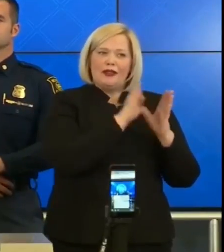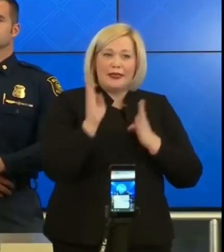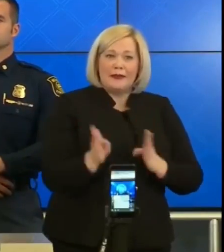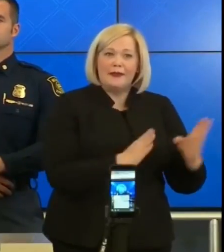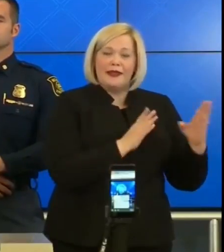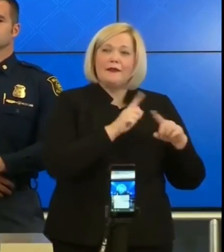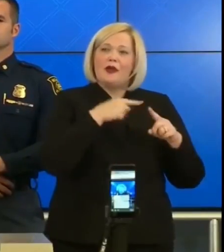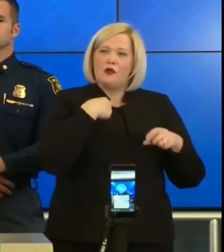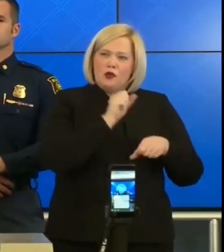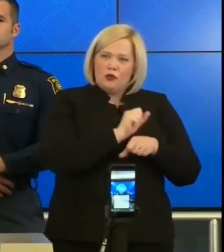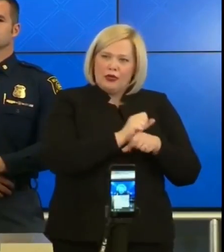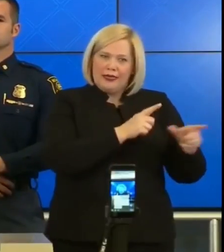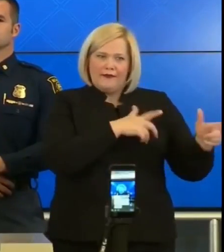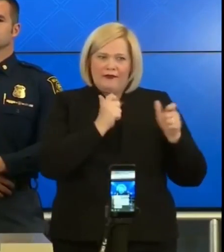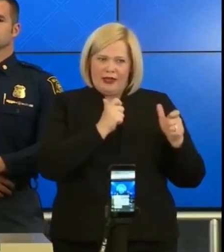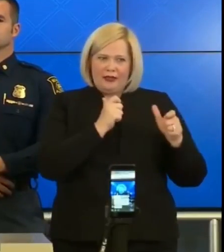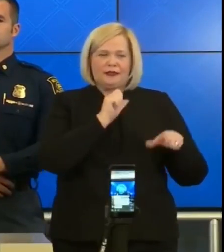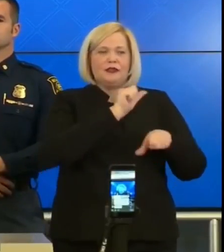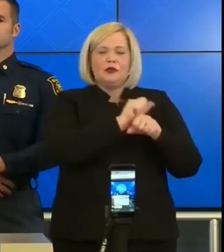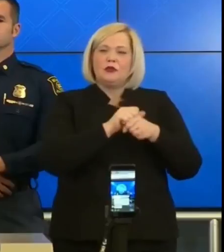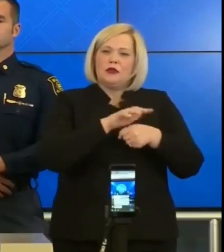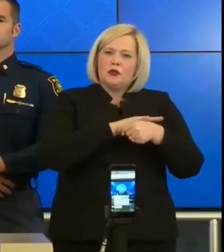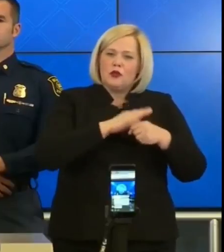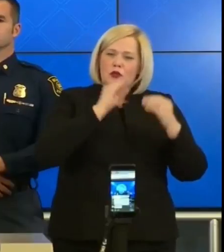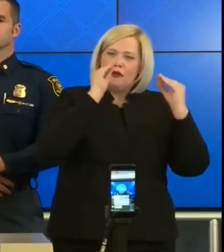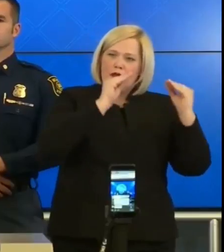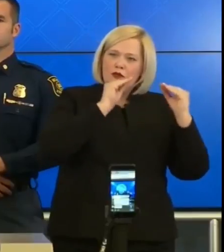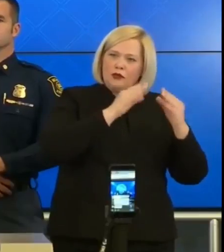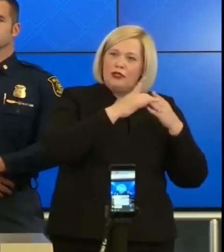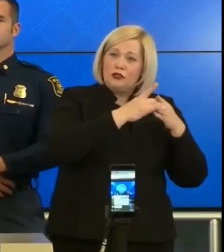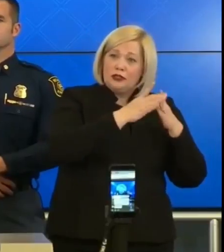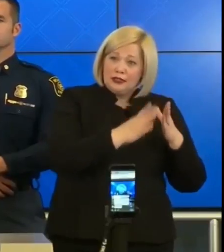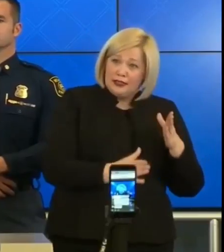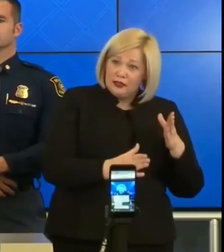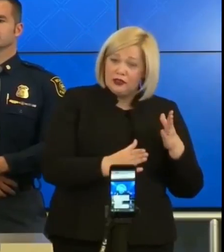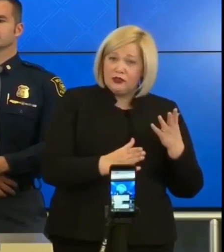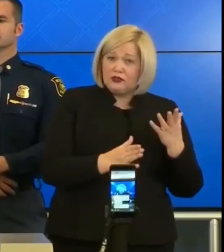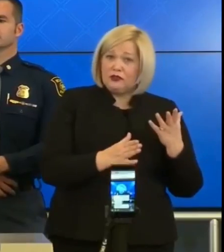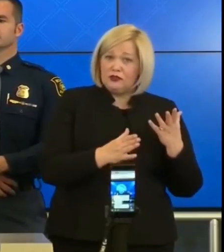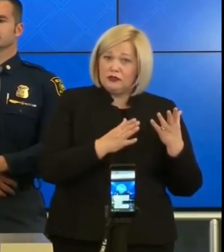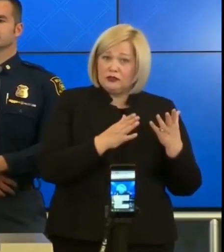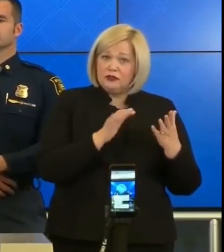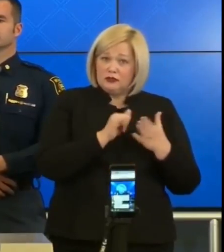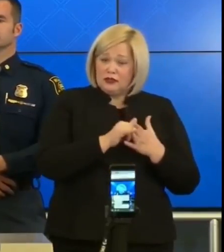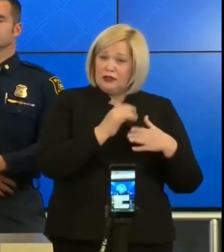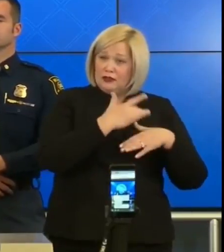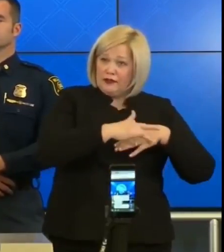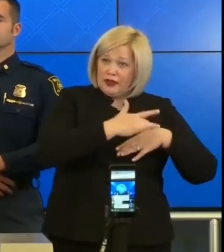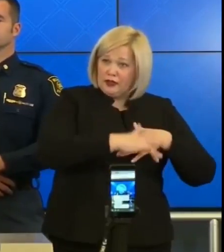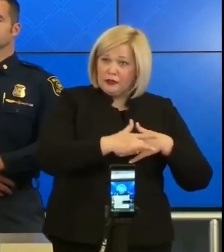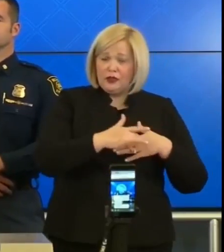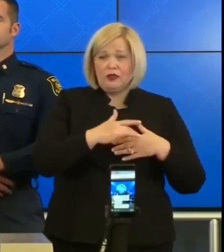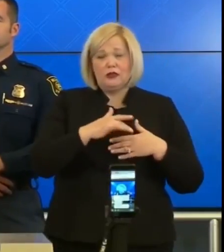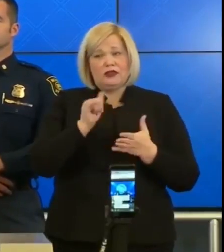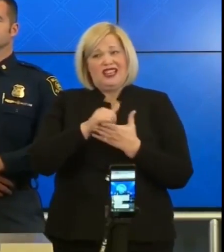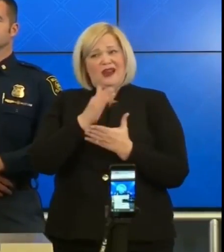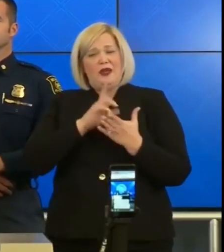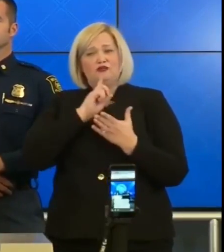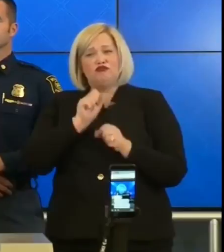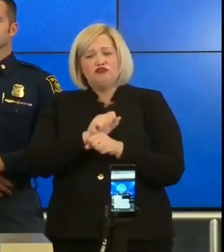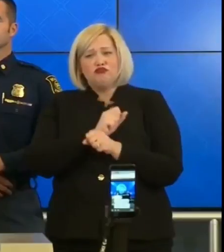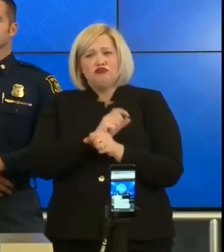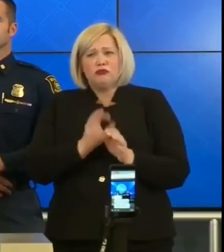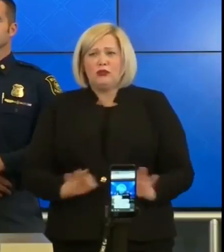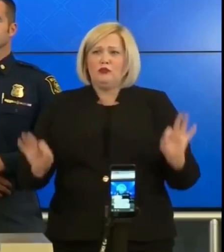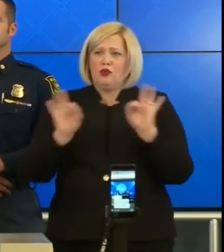working swiftly and in conjunction with our local education leaders. This is something that's been really important